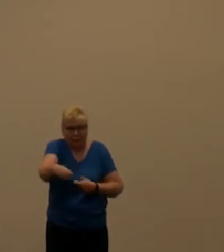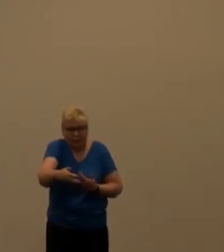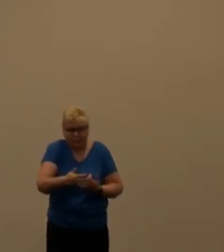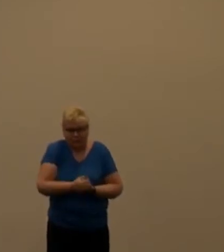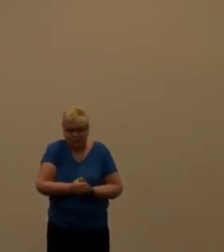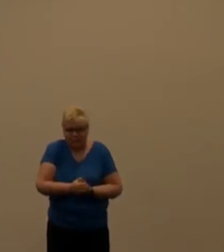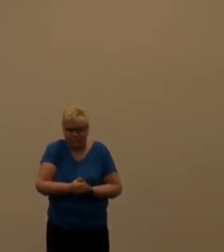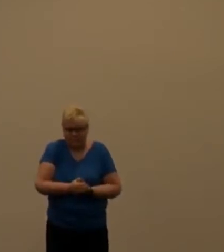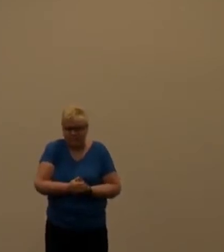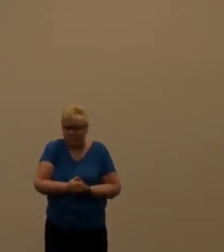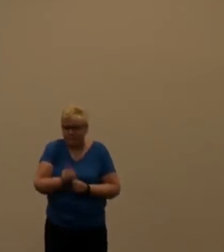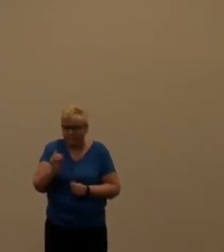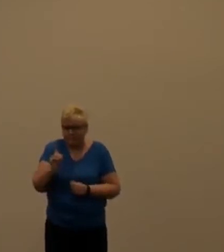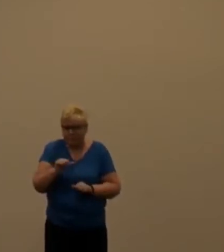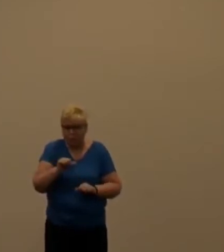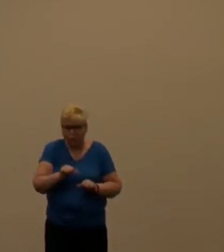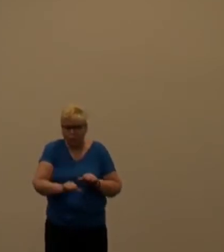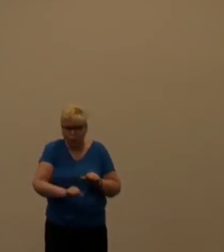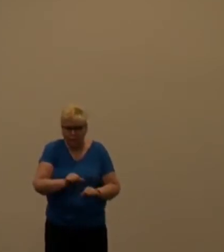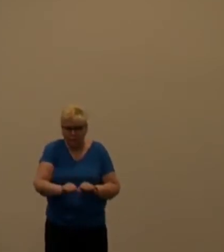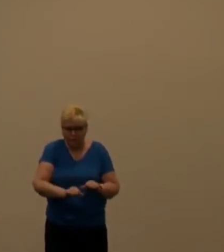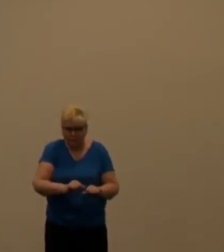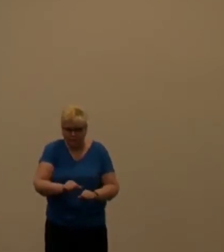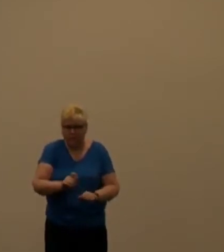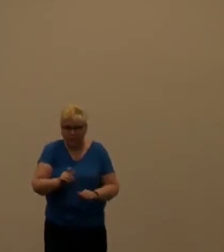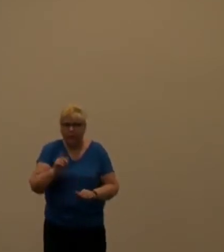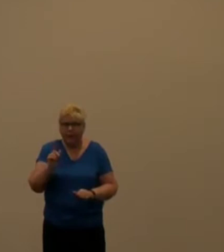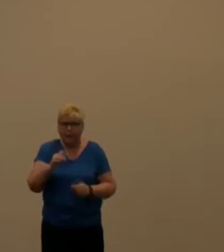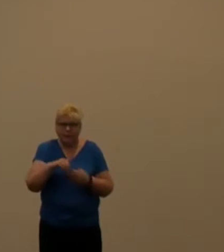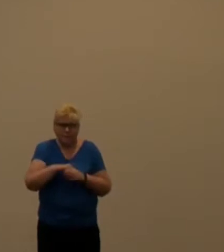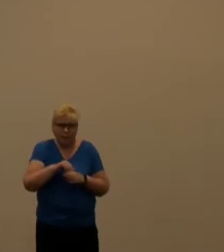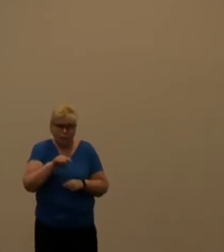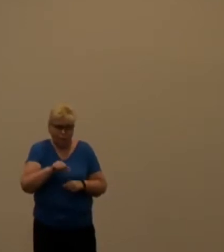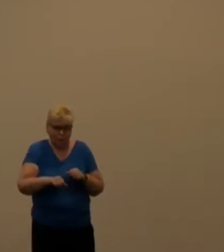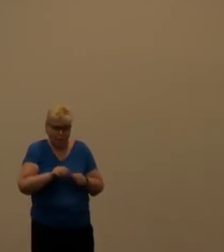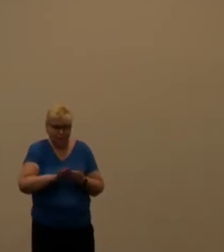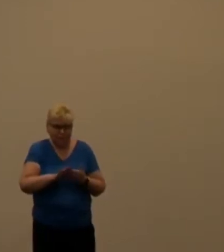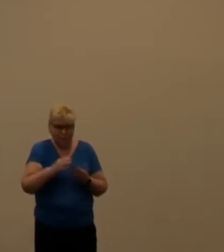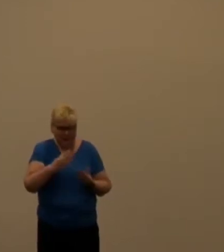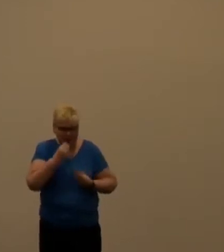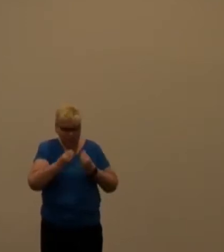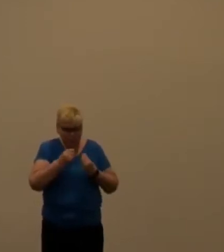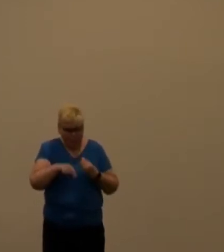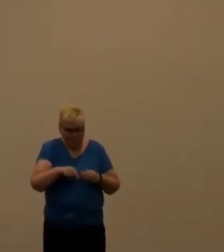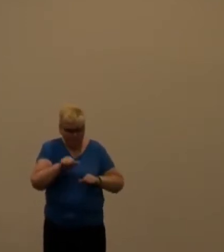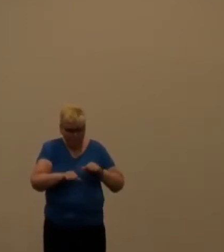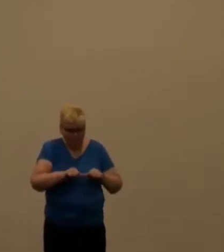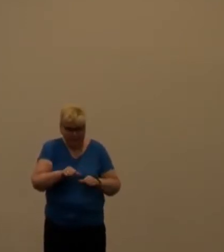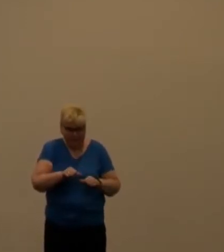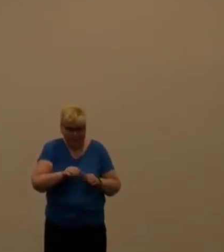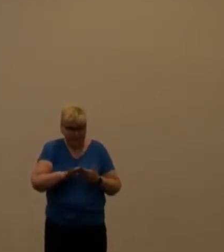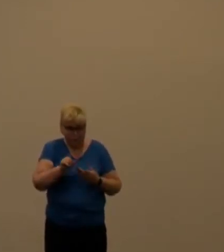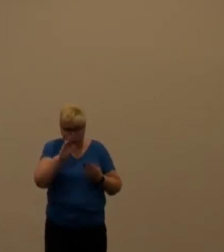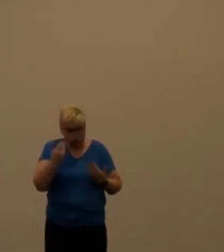Then we have processes. The process part of it is that you can't describe what you're doing as a process, you don't know what you're